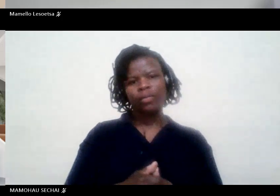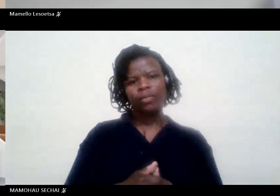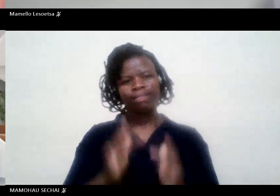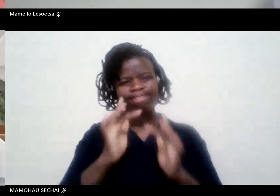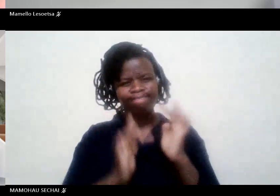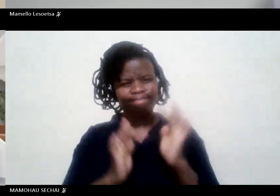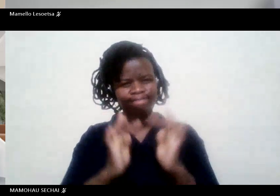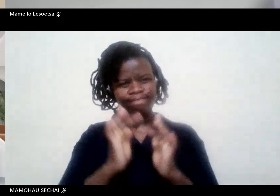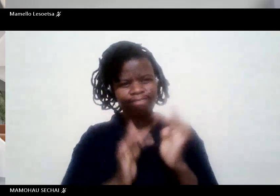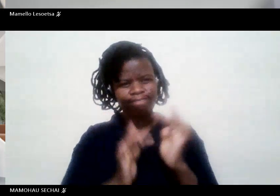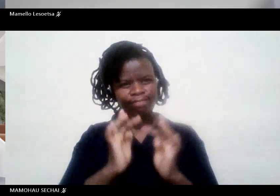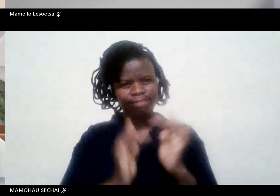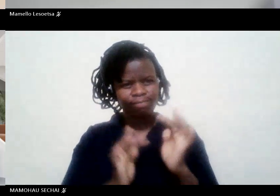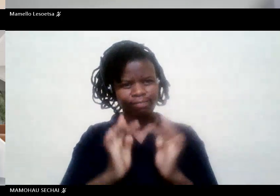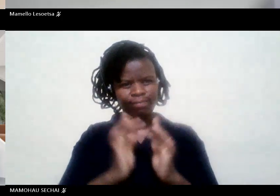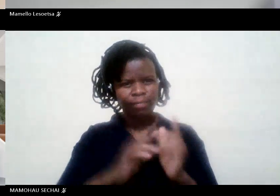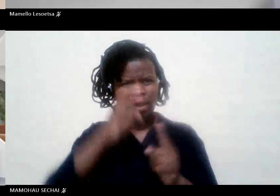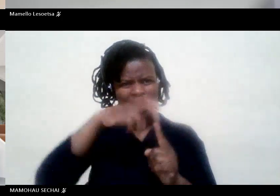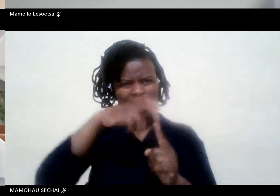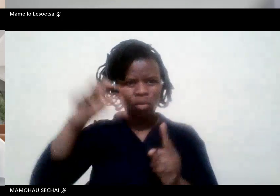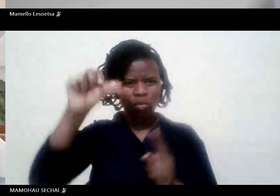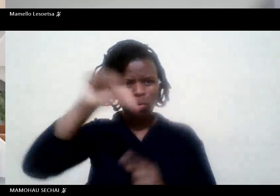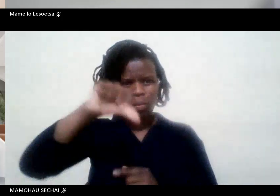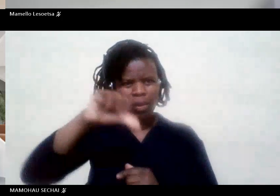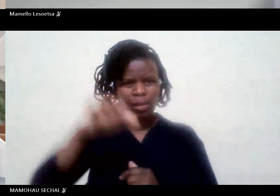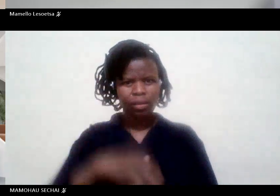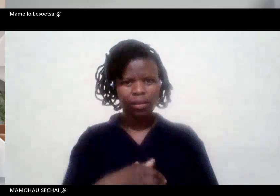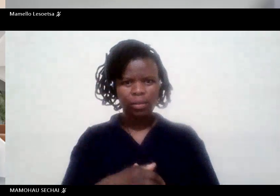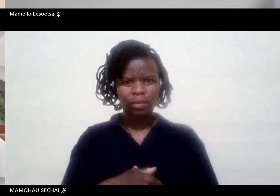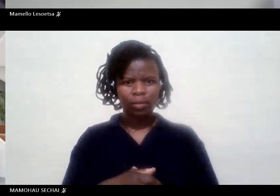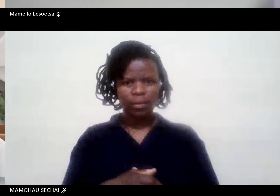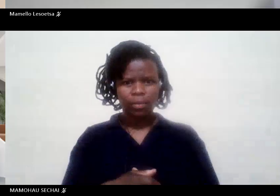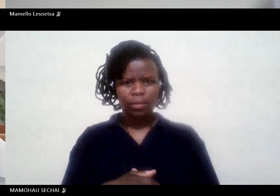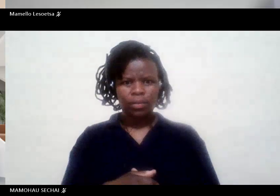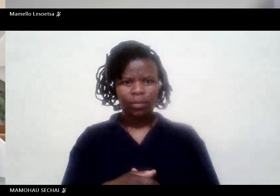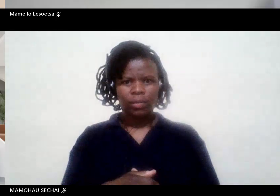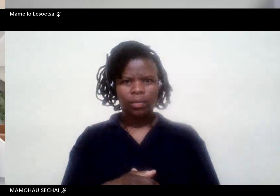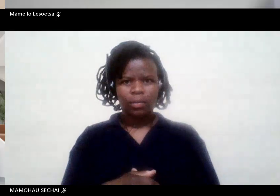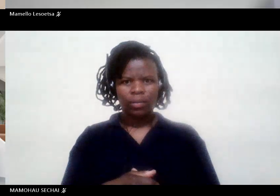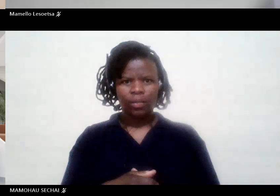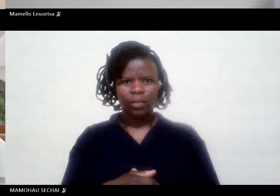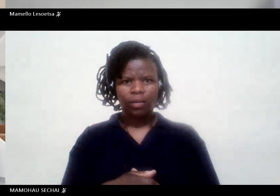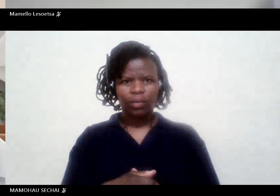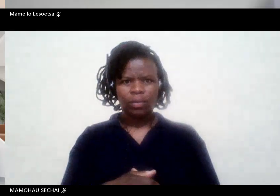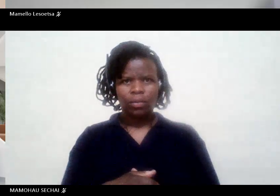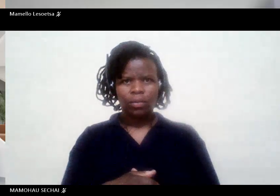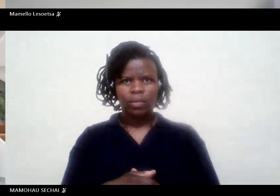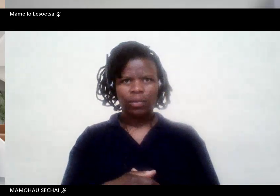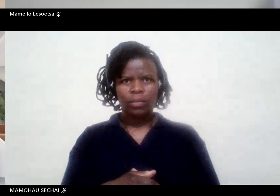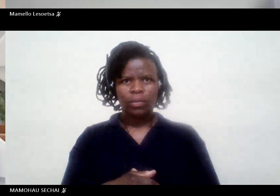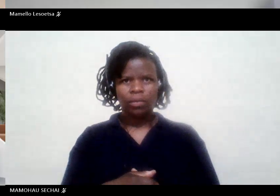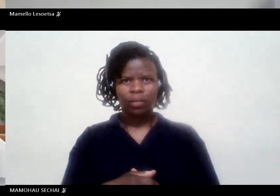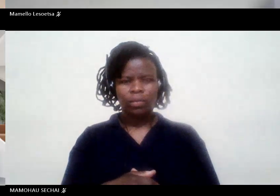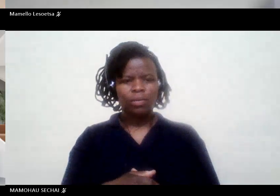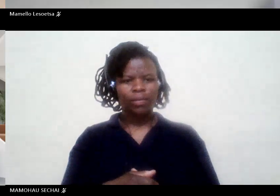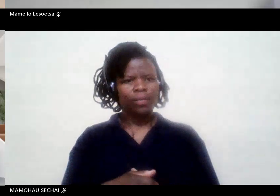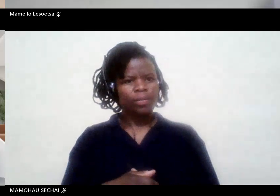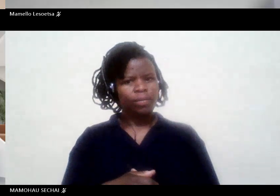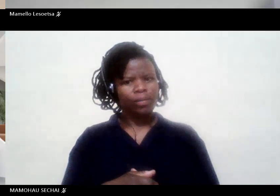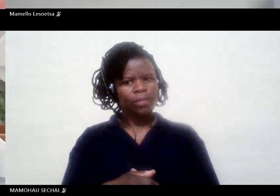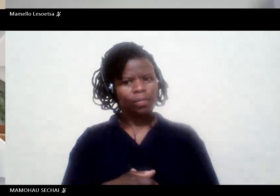asking you particularly about UDL. You learned about UDL also, where does UDL fit in, and how can it be